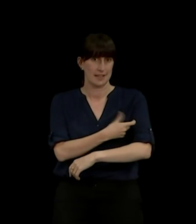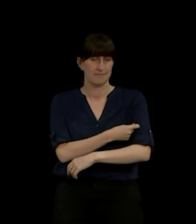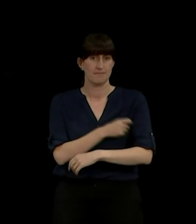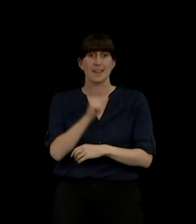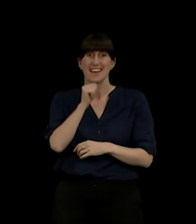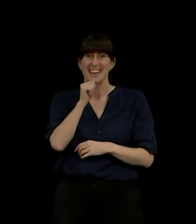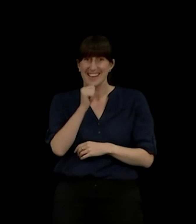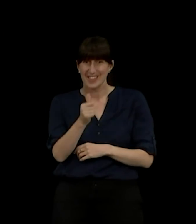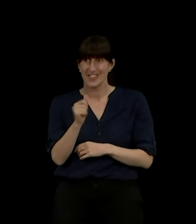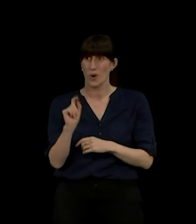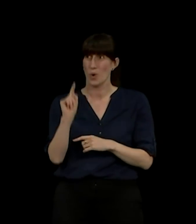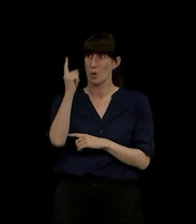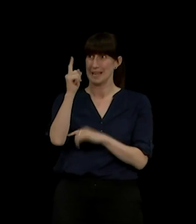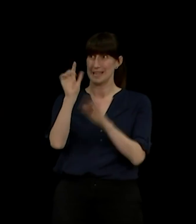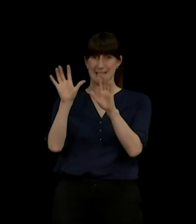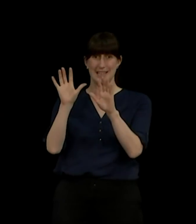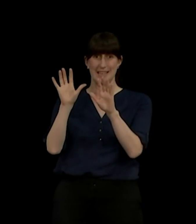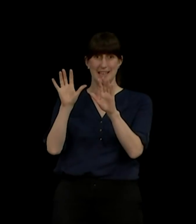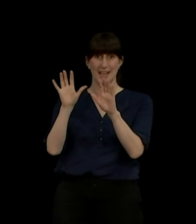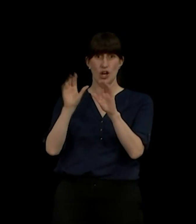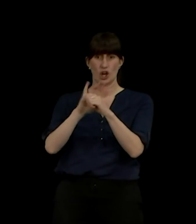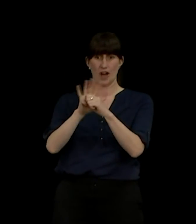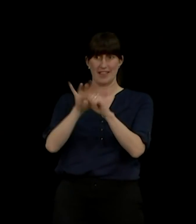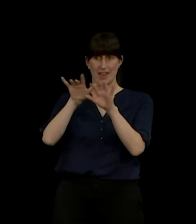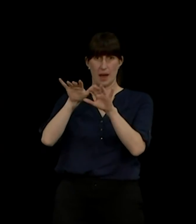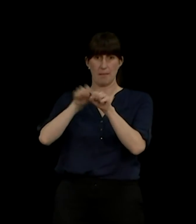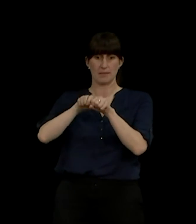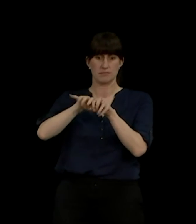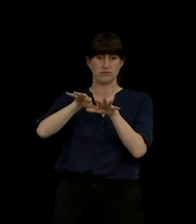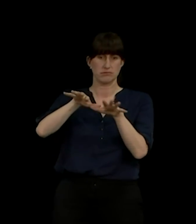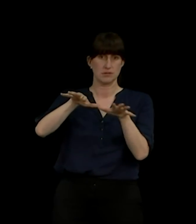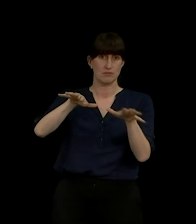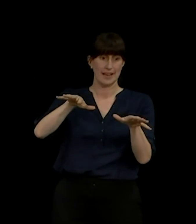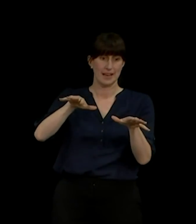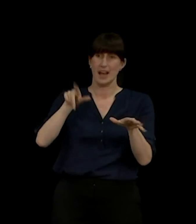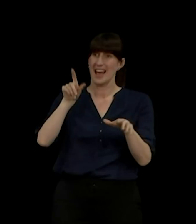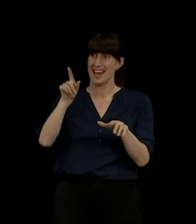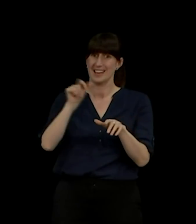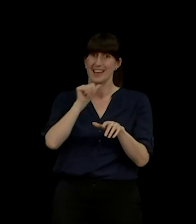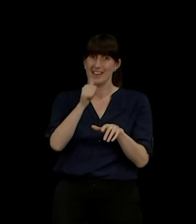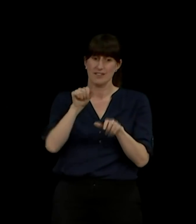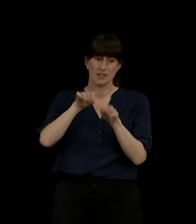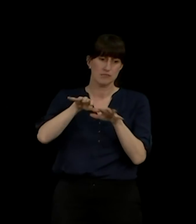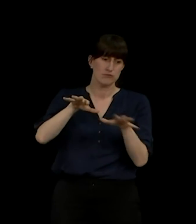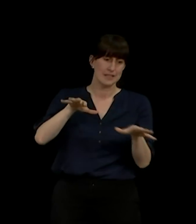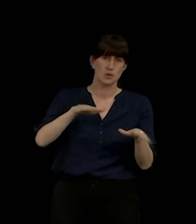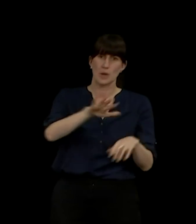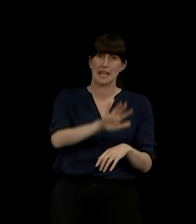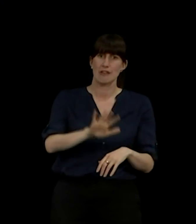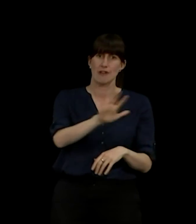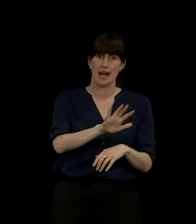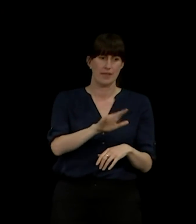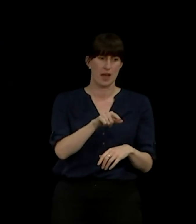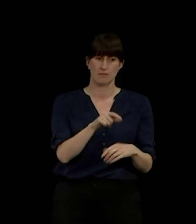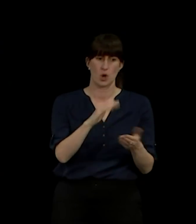virus moves beyond the Auckland boundary and the places it moves to have low vaccination rates, then today is an